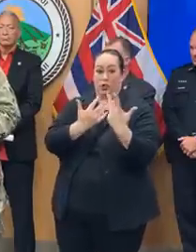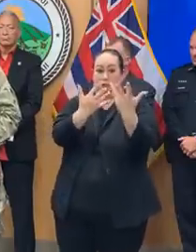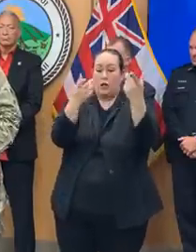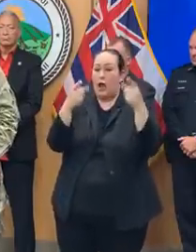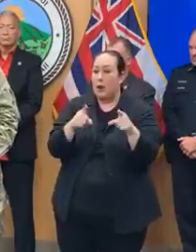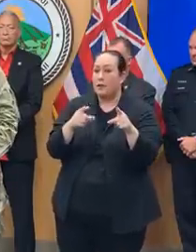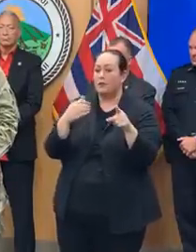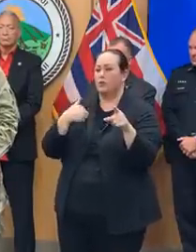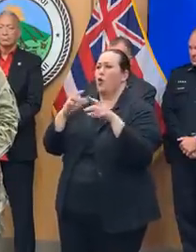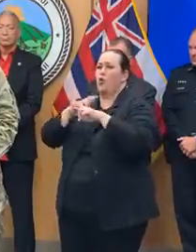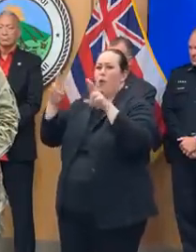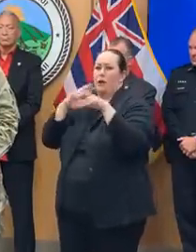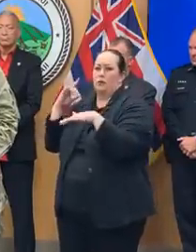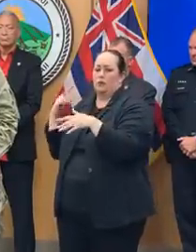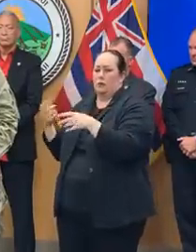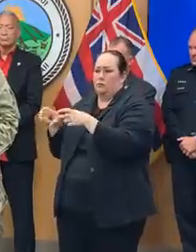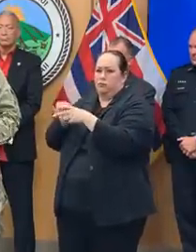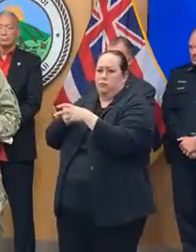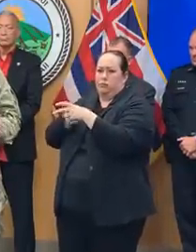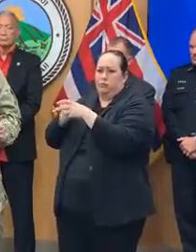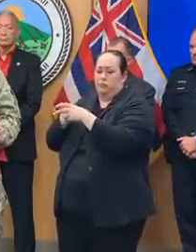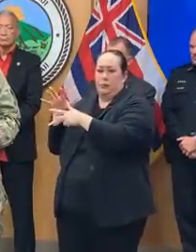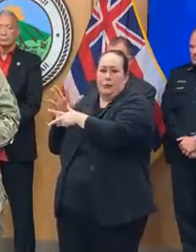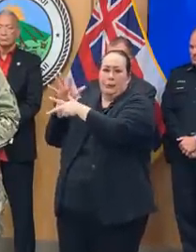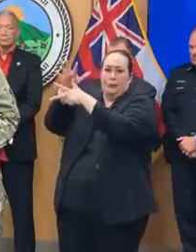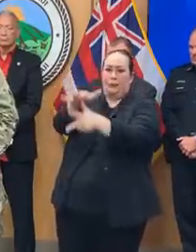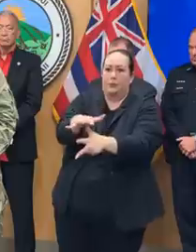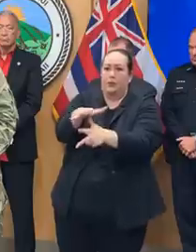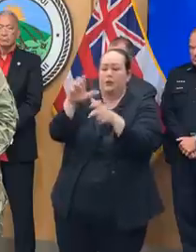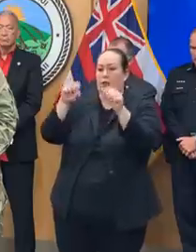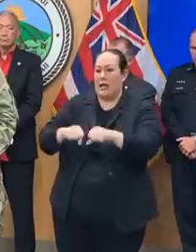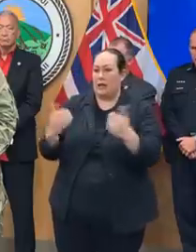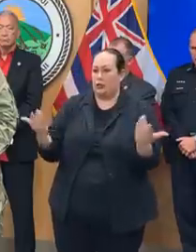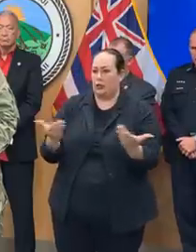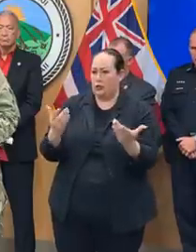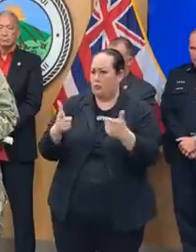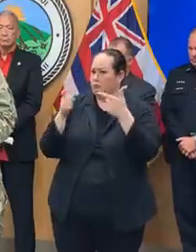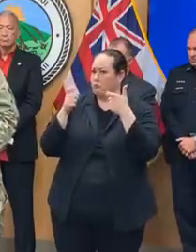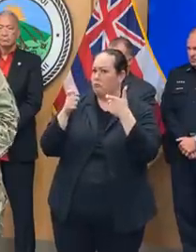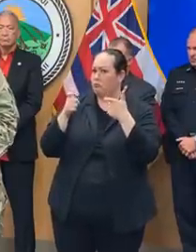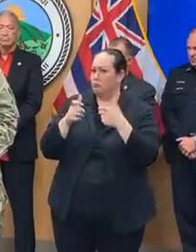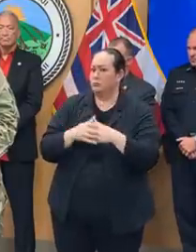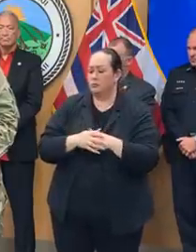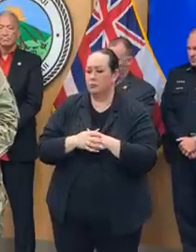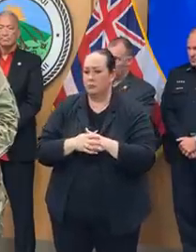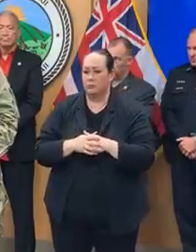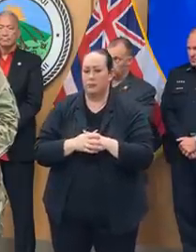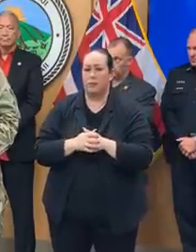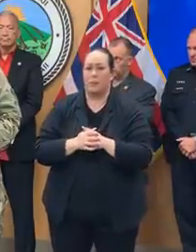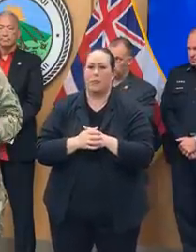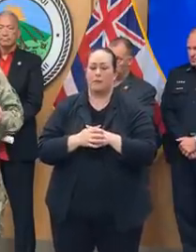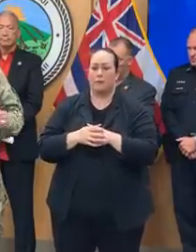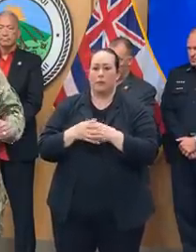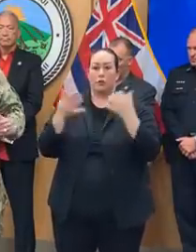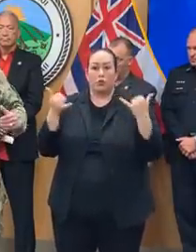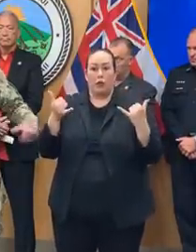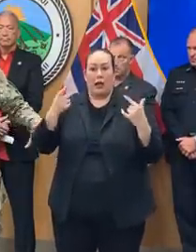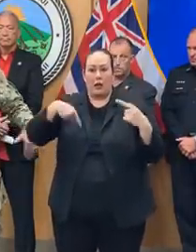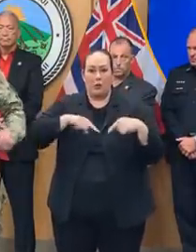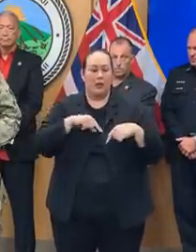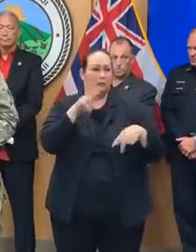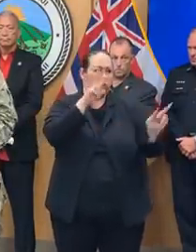So just that, you know, if you don't see it, we still have that capability on call. Today we went out and assisted in planning for that